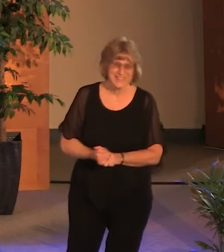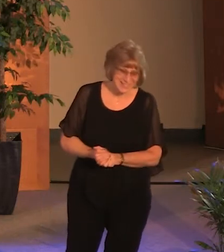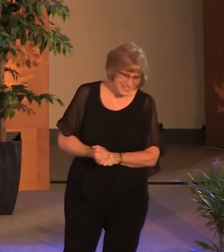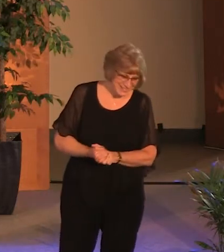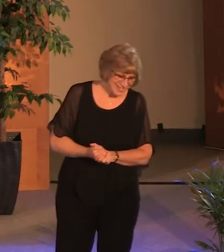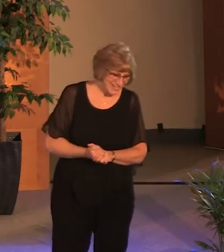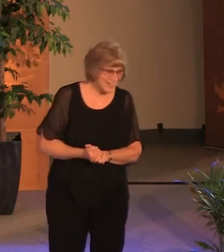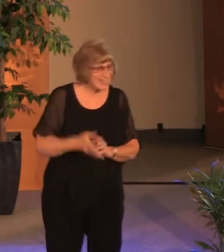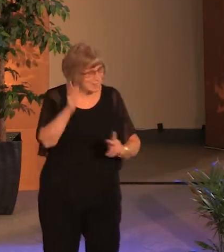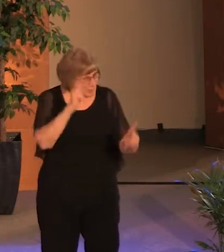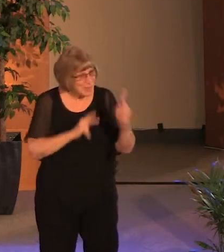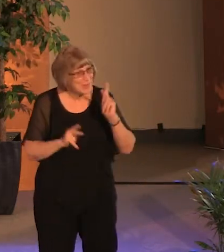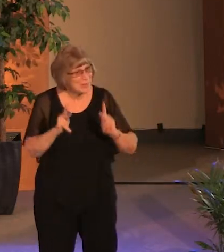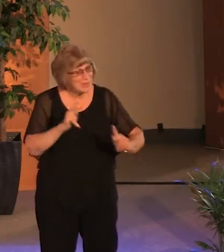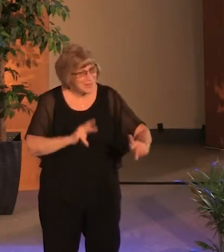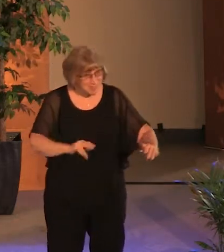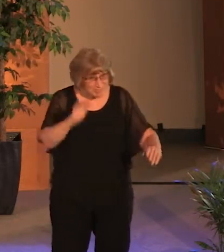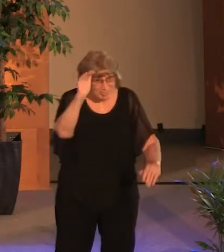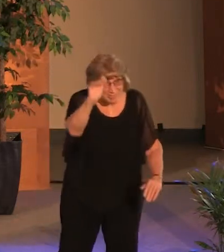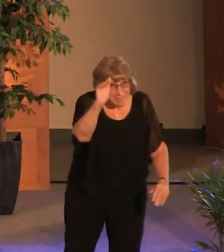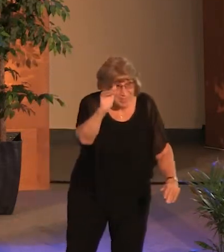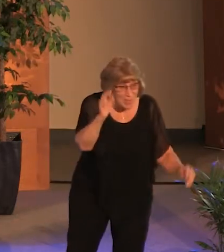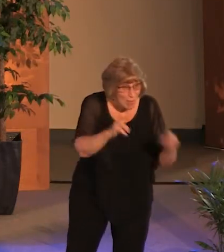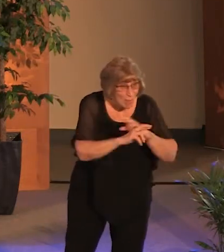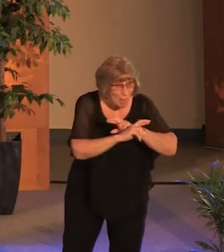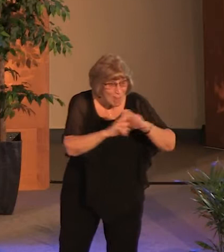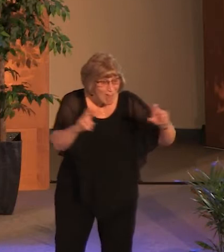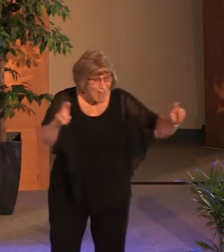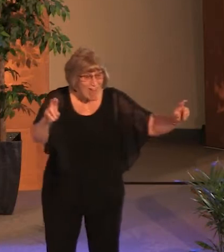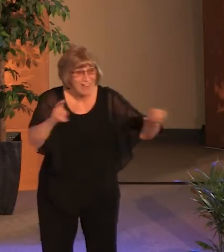Ooh. People get ready for the train